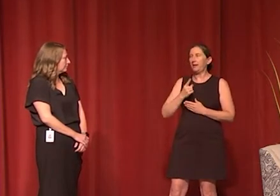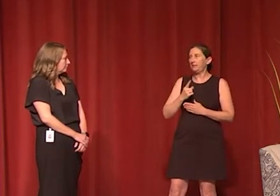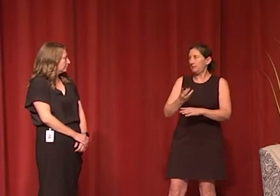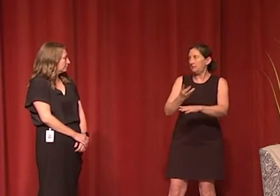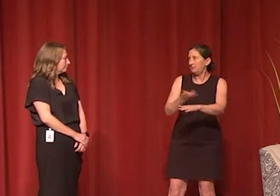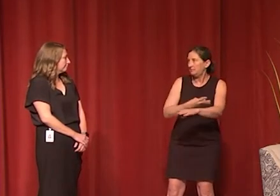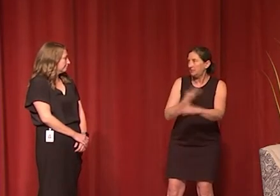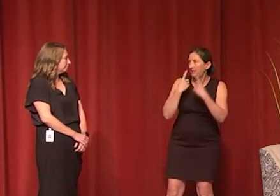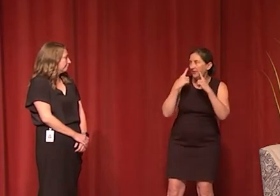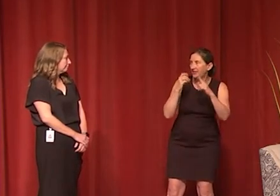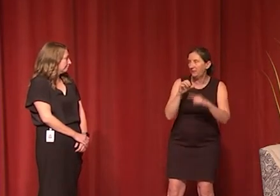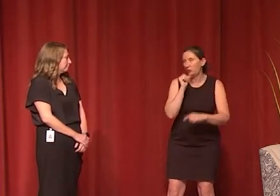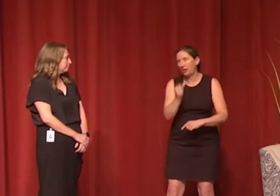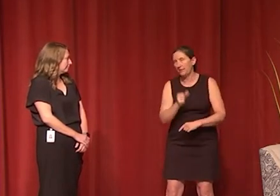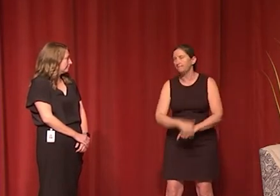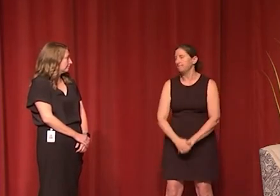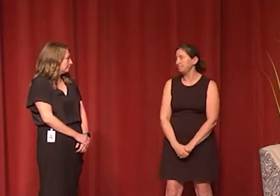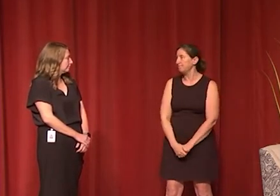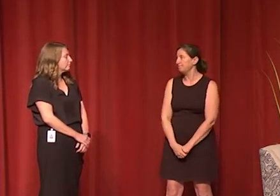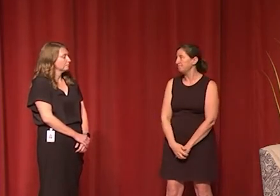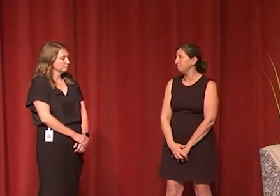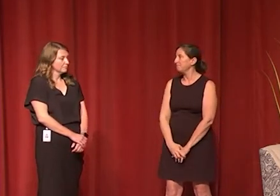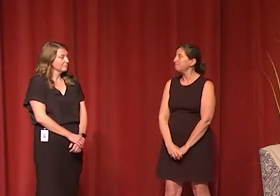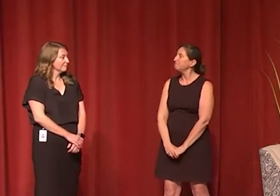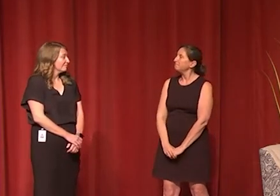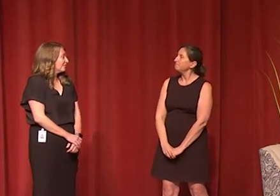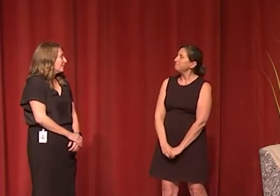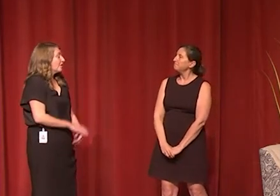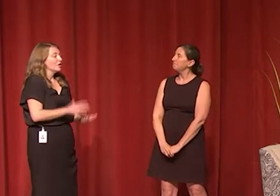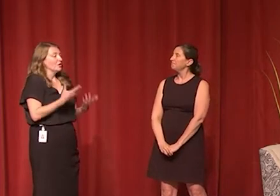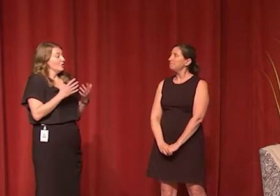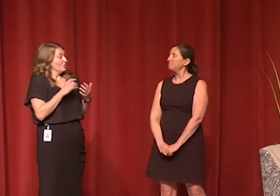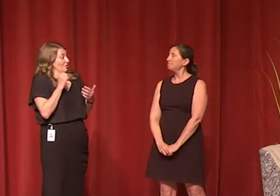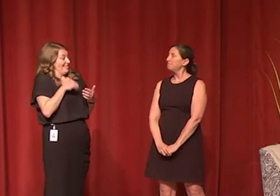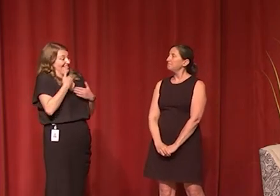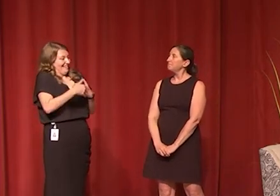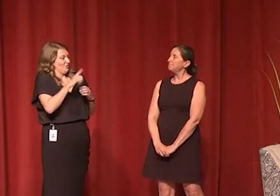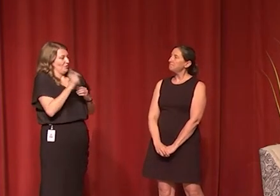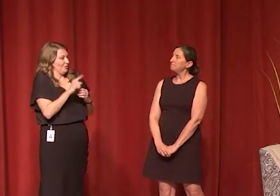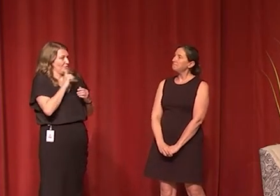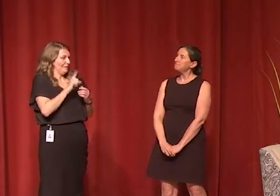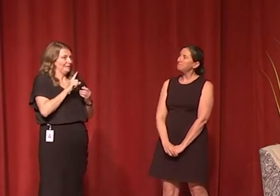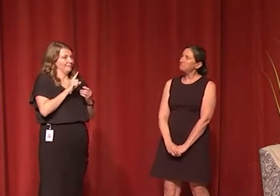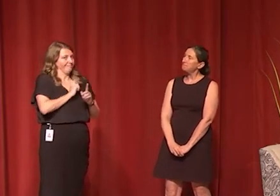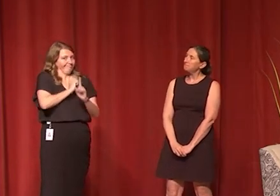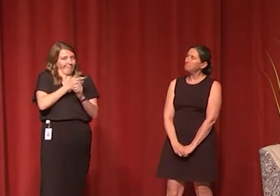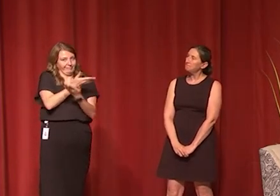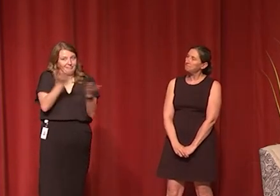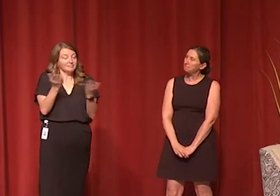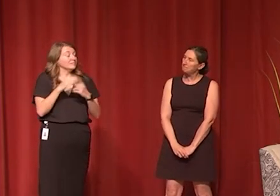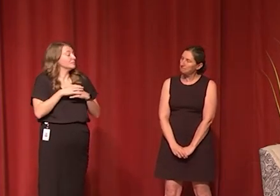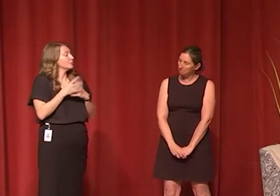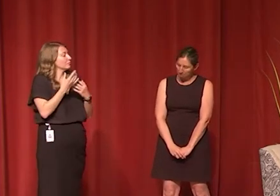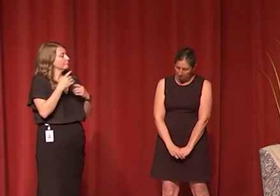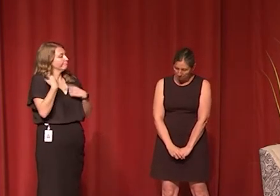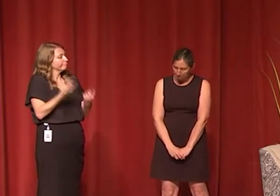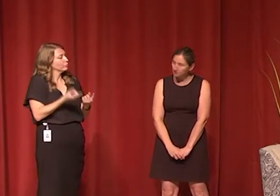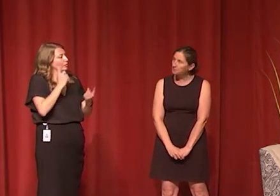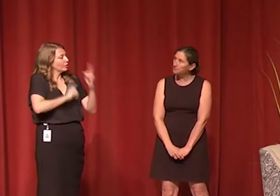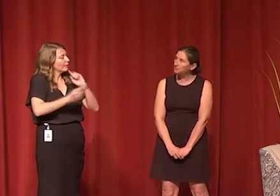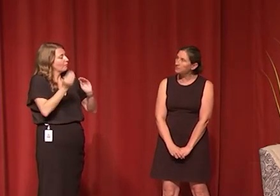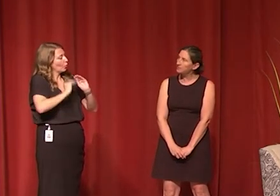lovely question from one of the registrants. I'm going to direct this to Dr. Bogues to start with. We are hearing more and more about the benefits